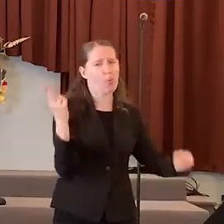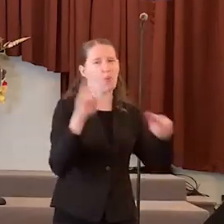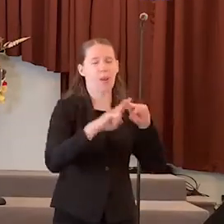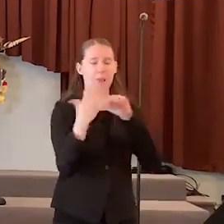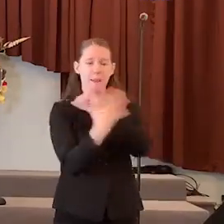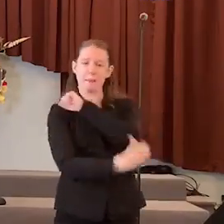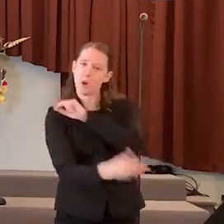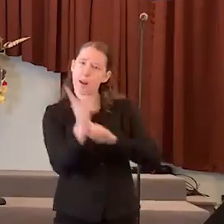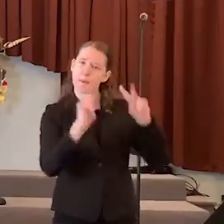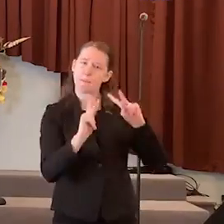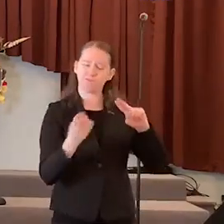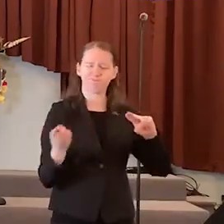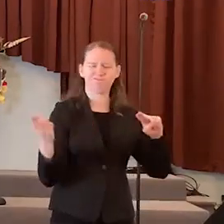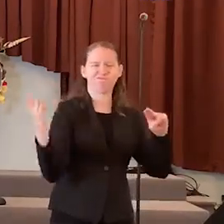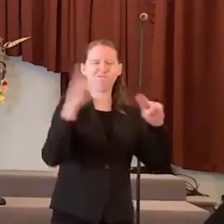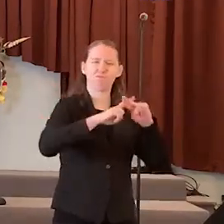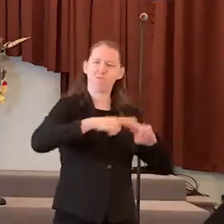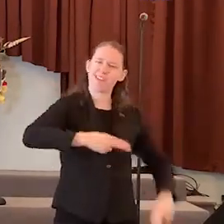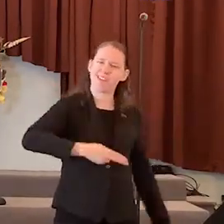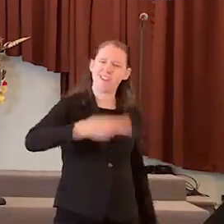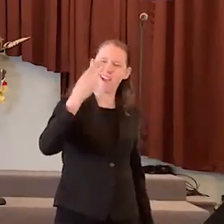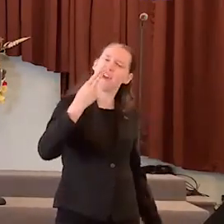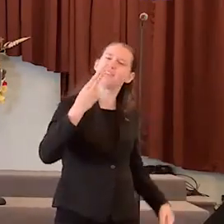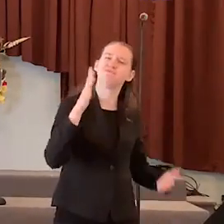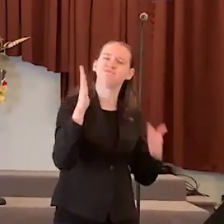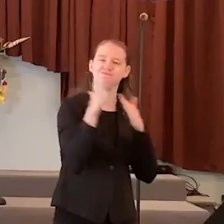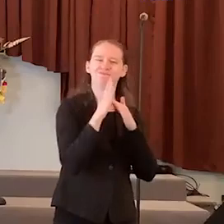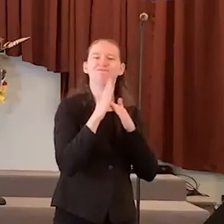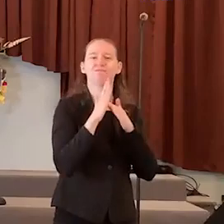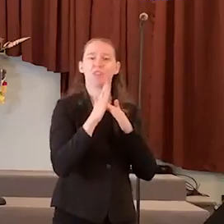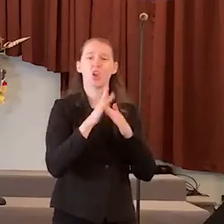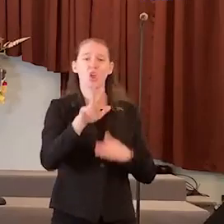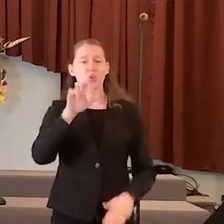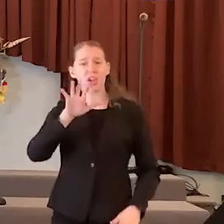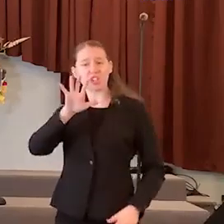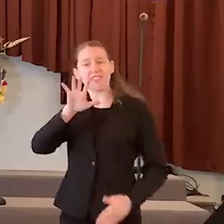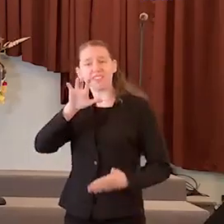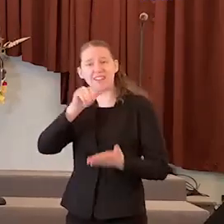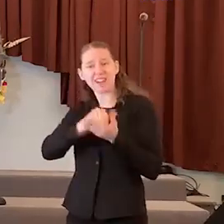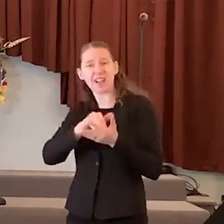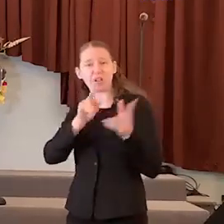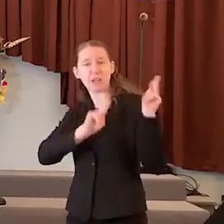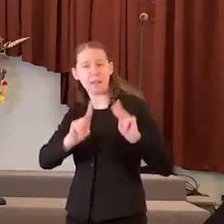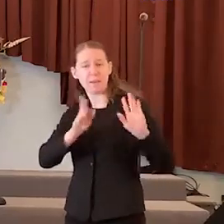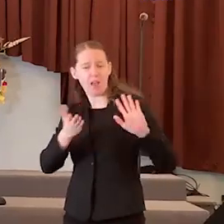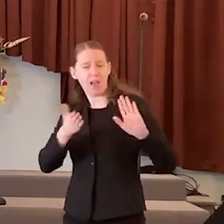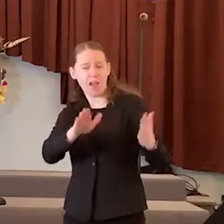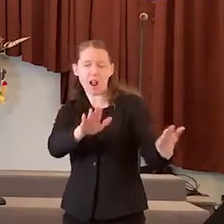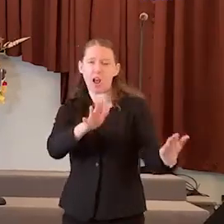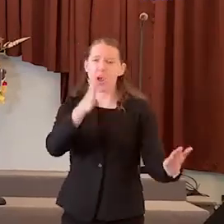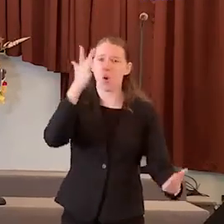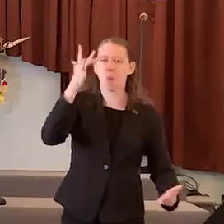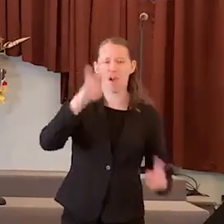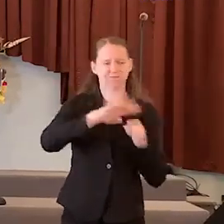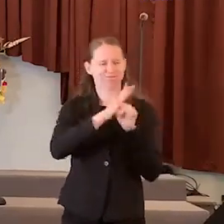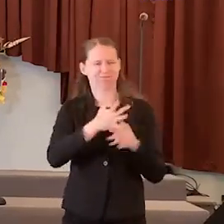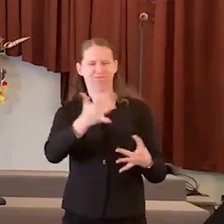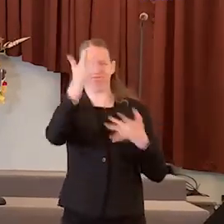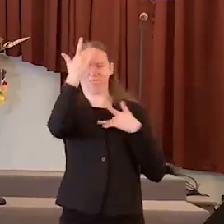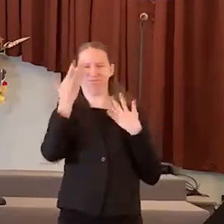rate is at an all-time record high. Over 350,000 of our fellow Americans are dead